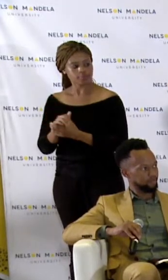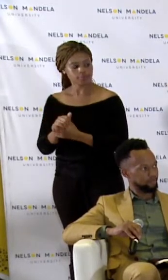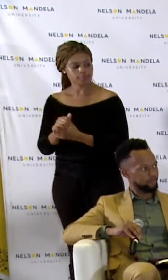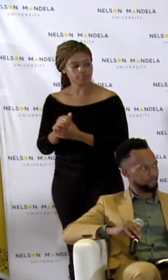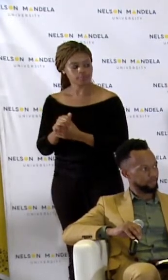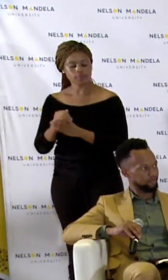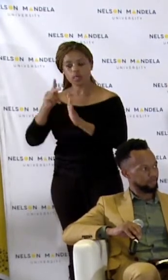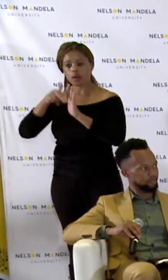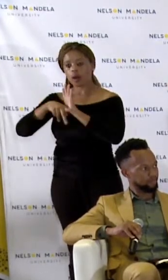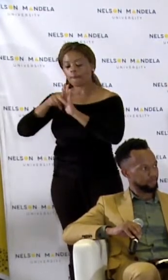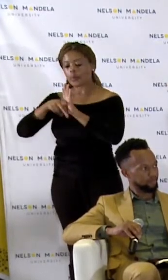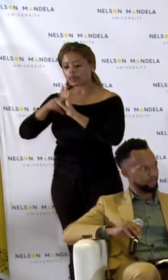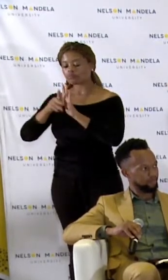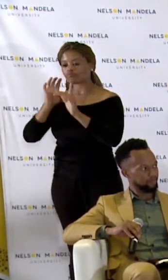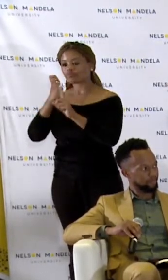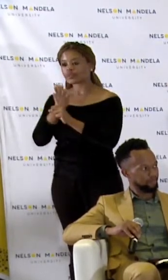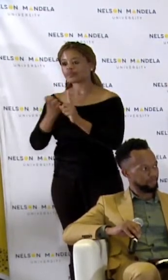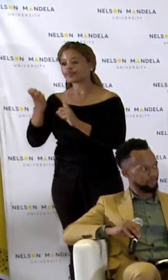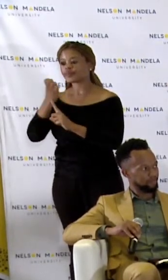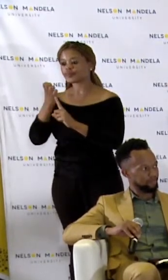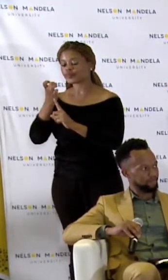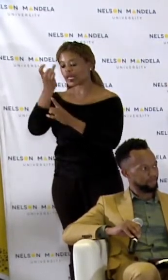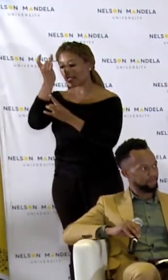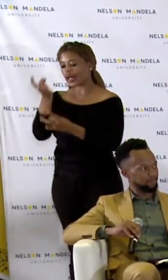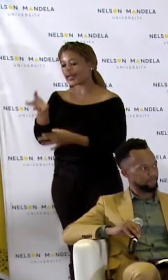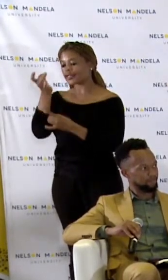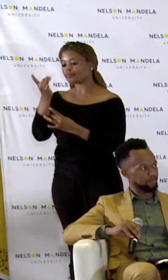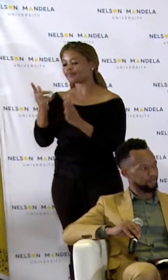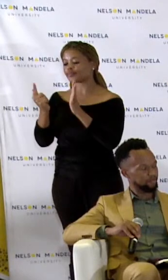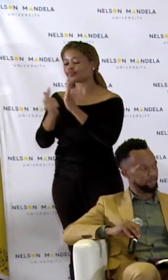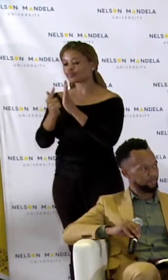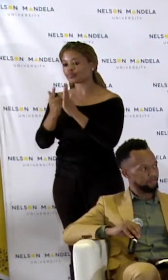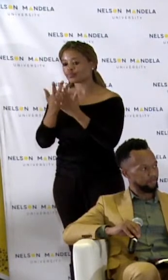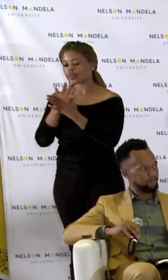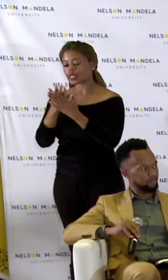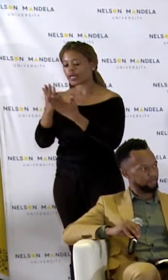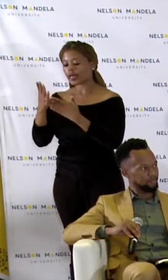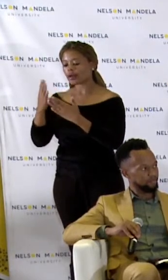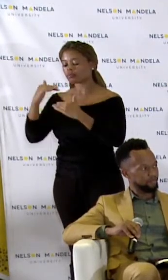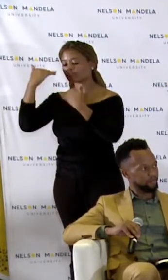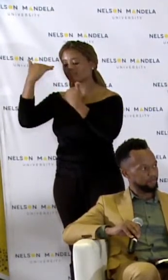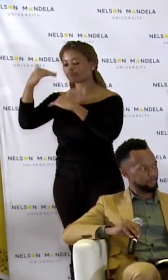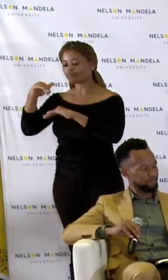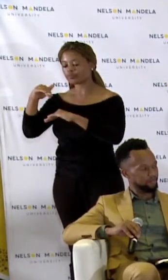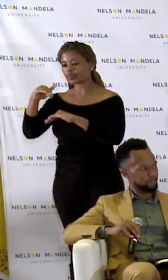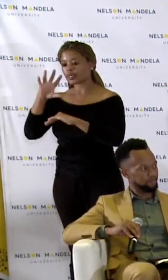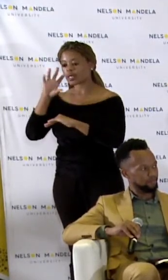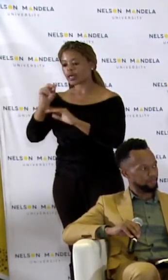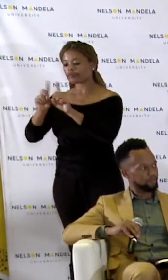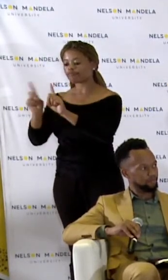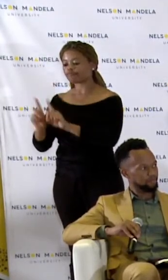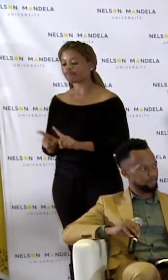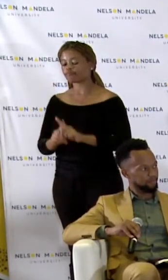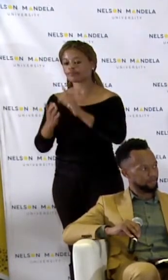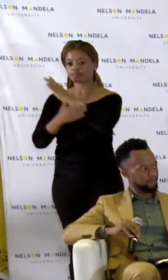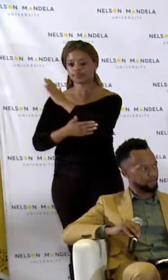the policy environment is informed by the laws, the legislative framework that different countries